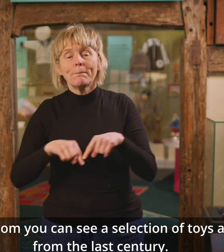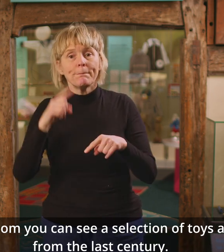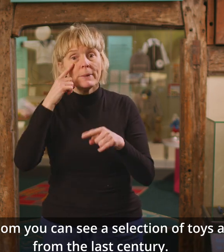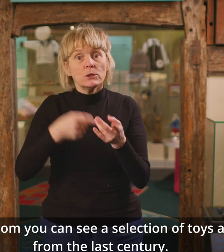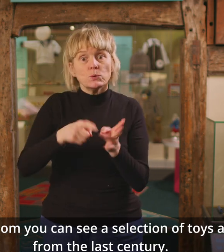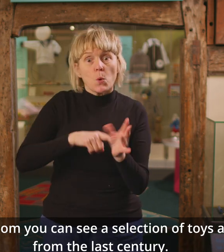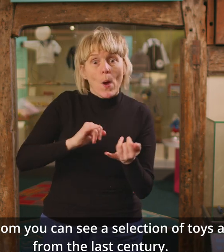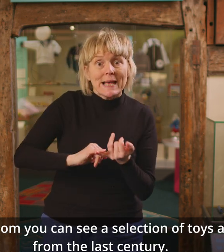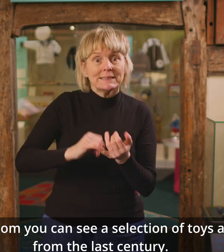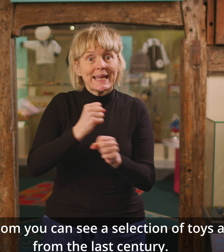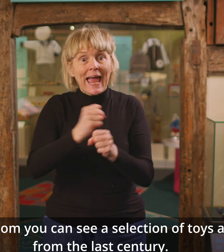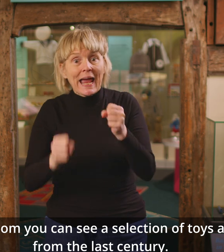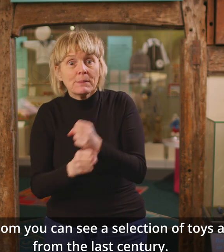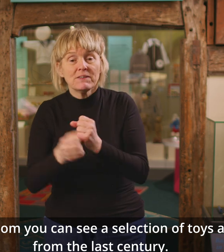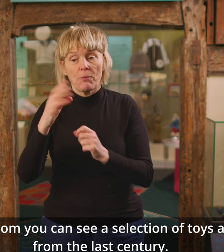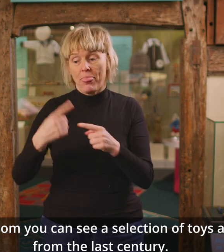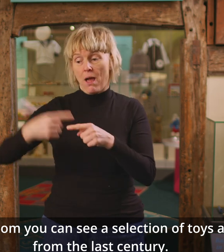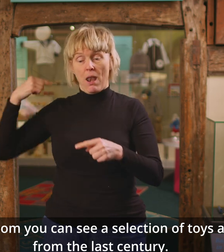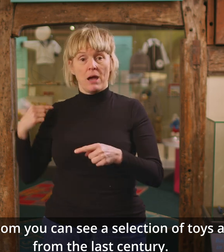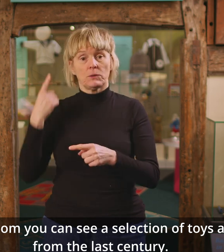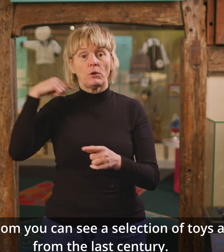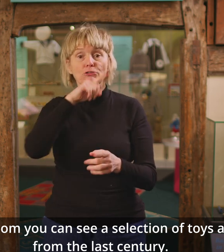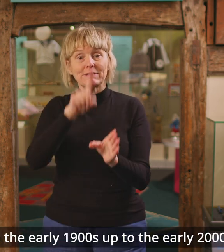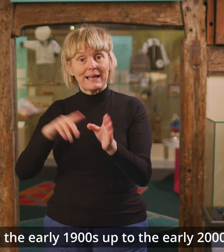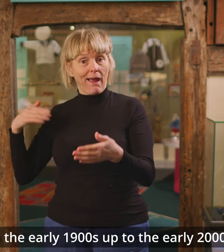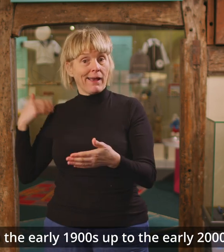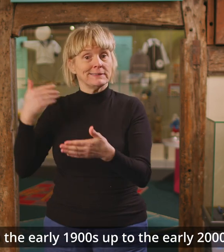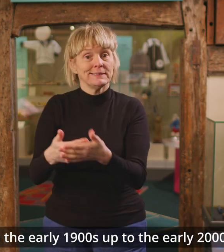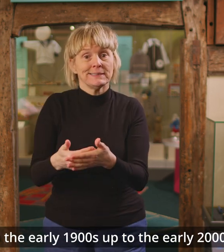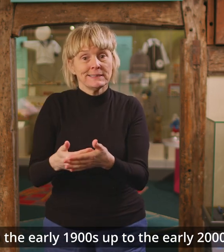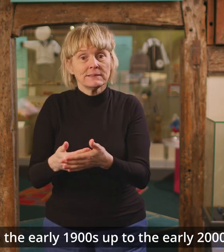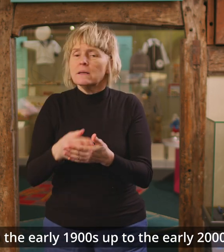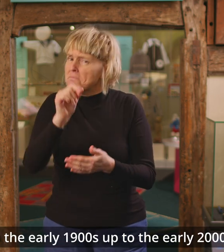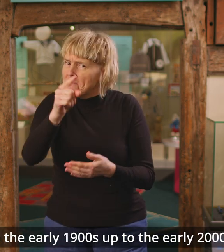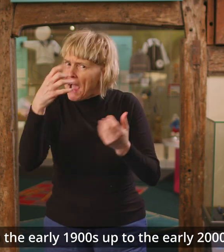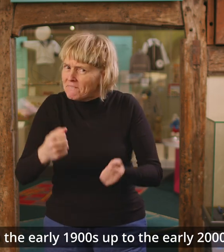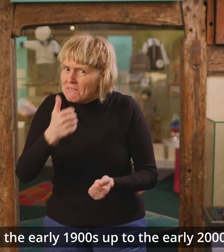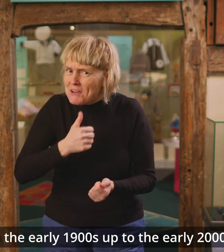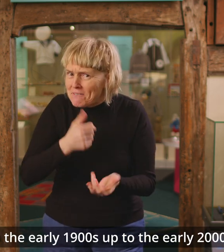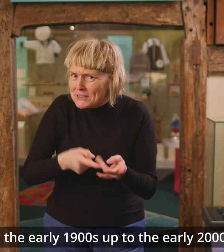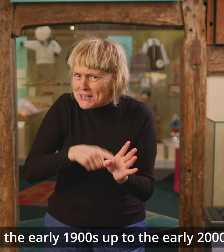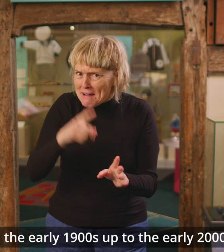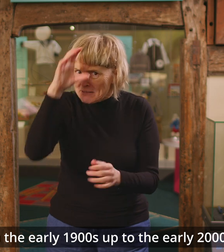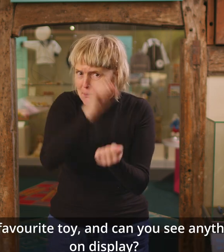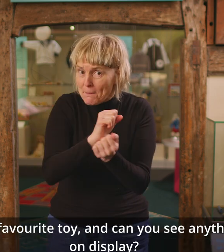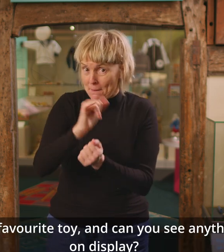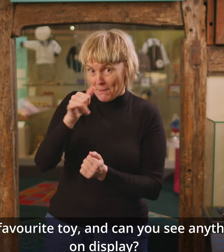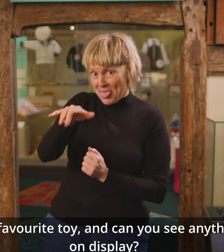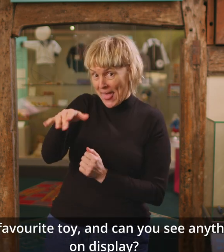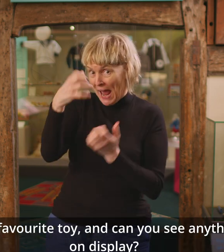see a selection of toys and games from the last century, from the early 1900s up to the early 2000s. What